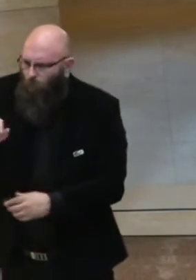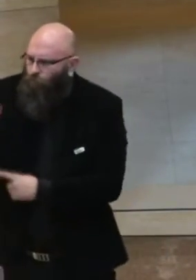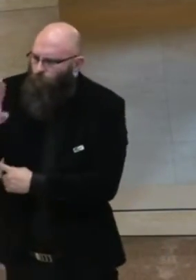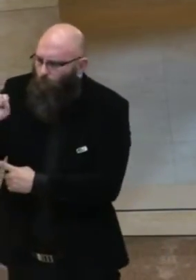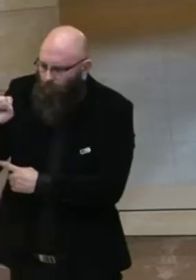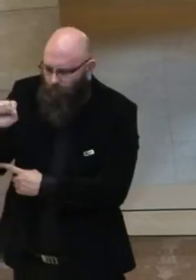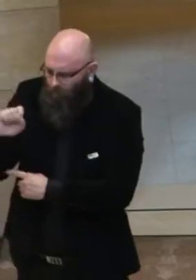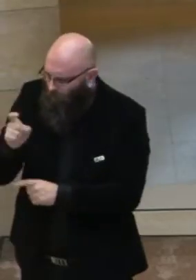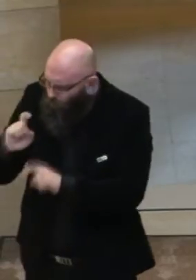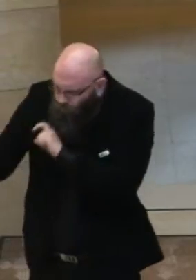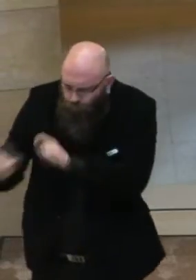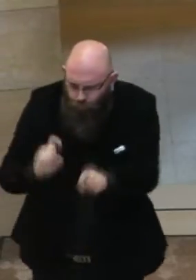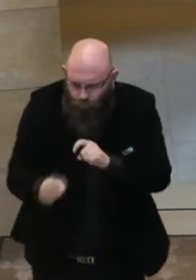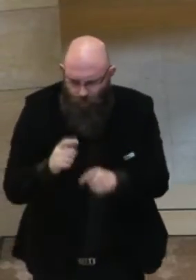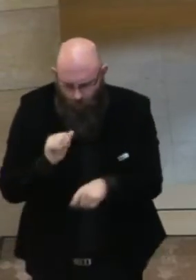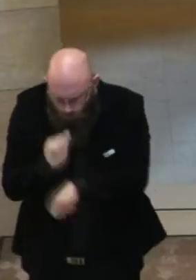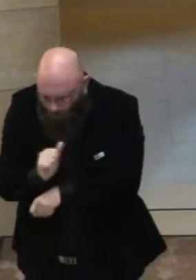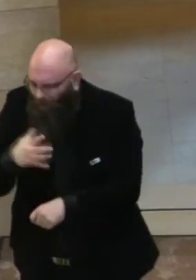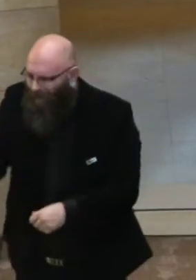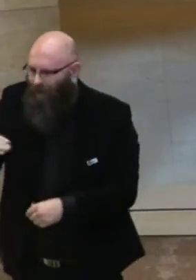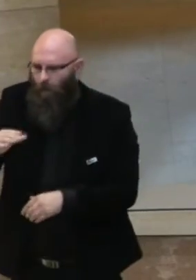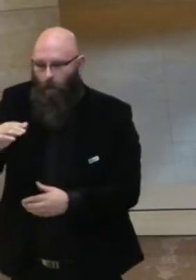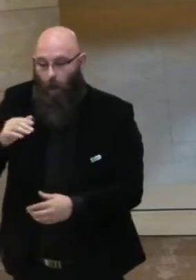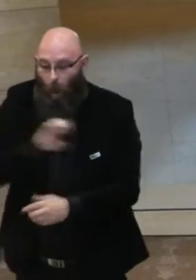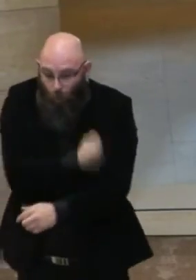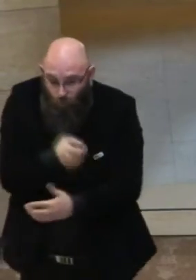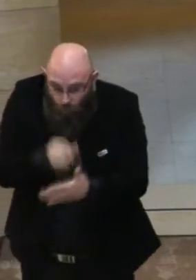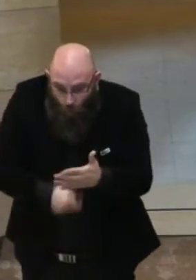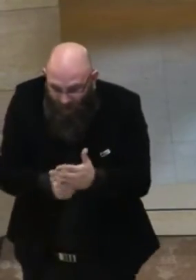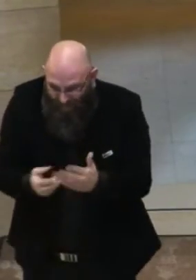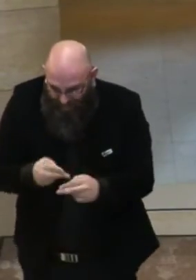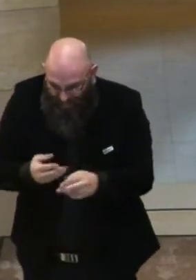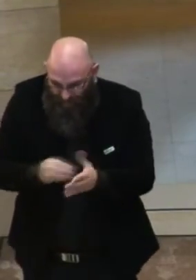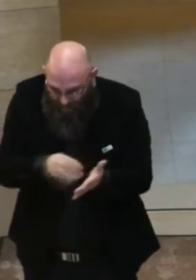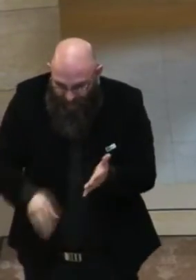roads, and lower energy costs.